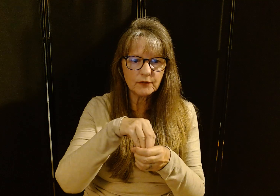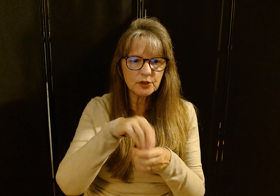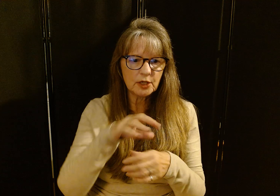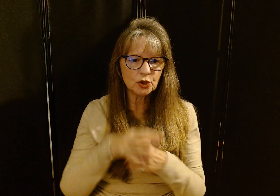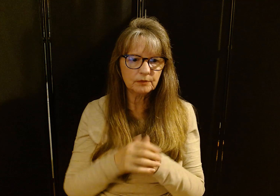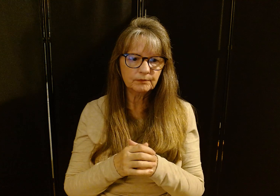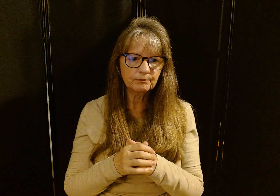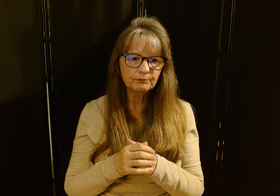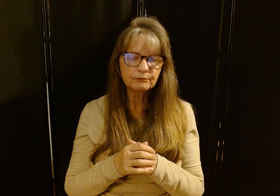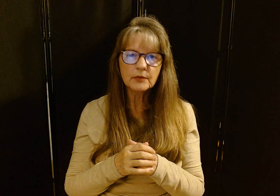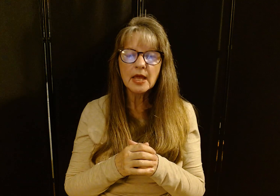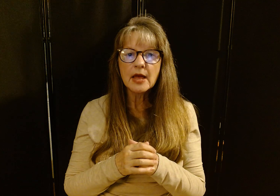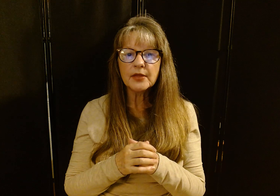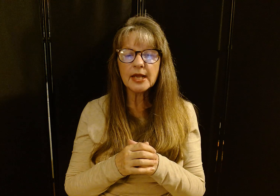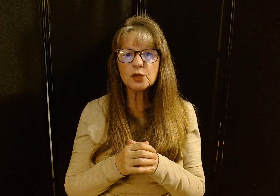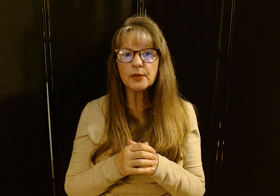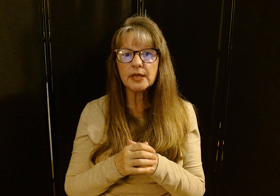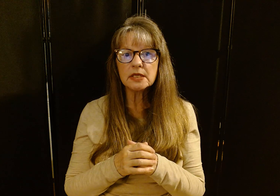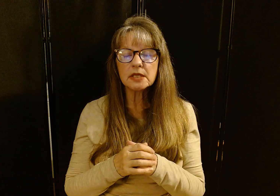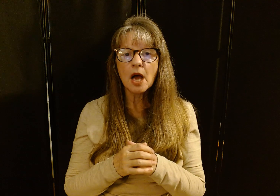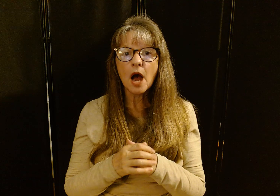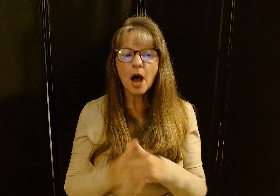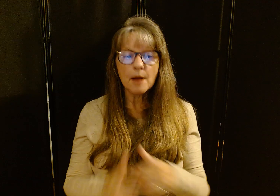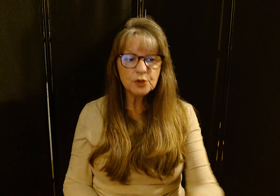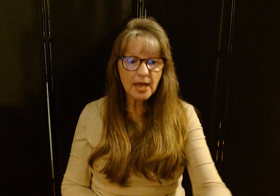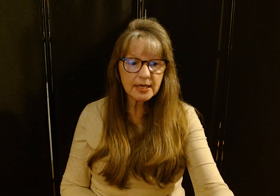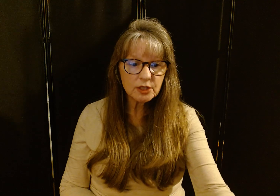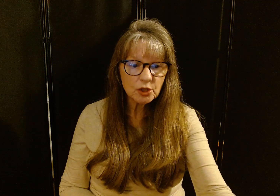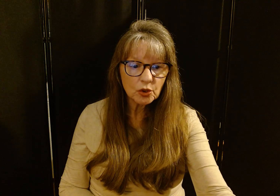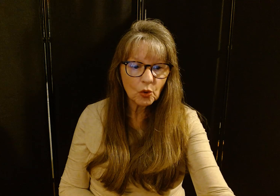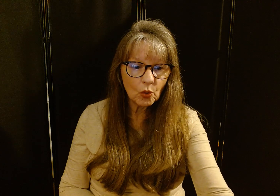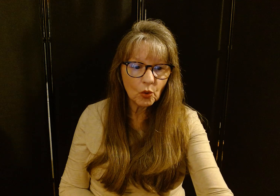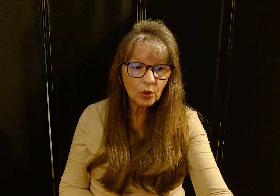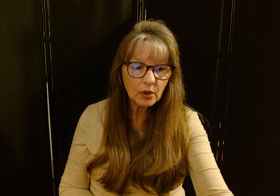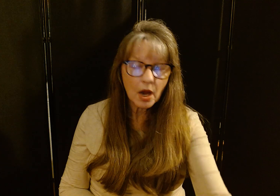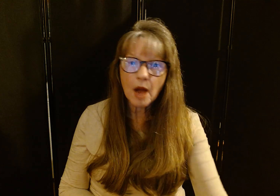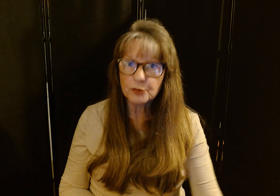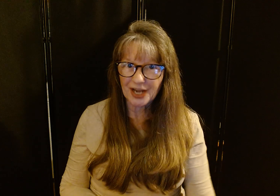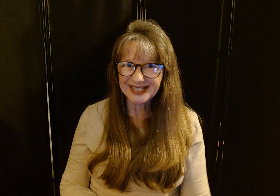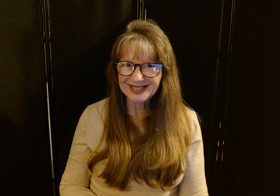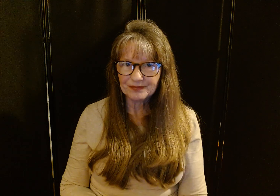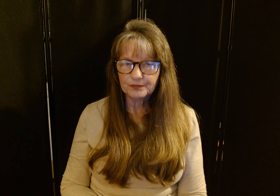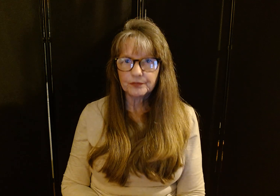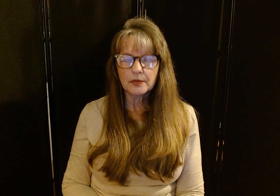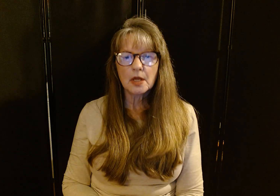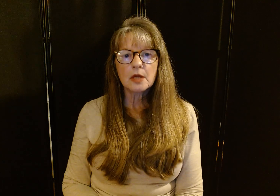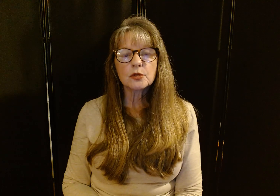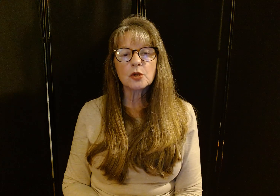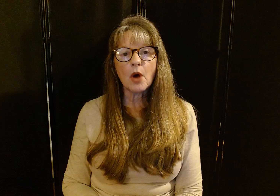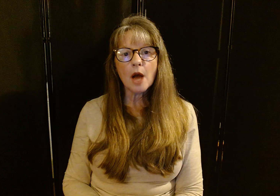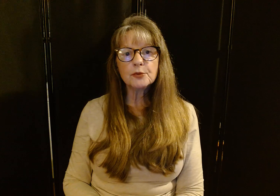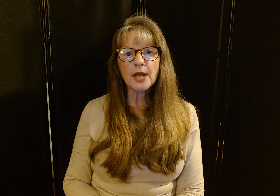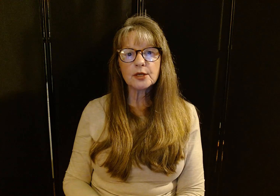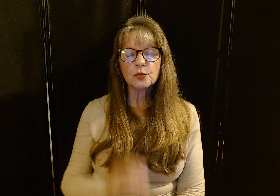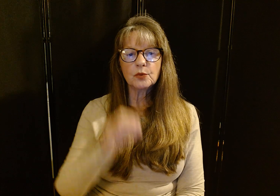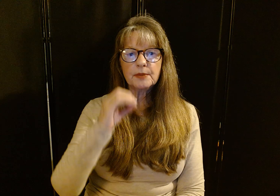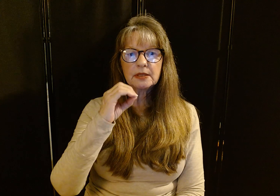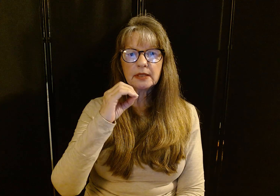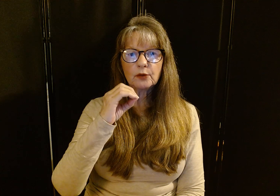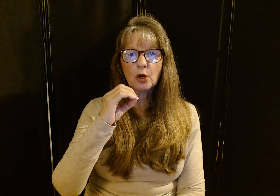conversation. The next one is object or object. So object would be the letter O, and